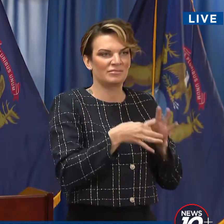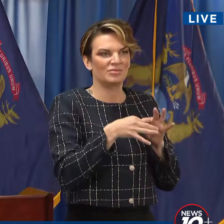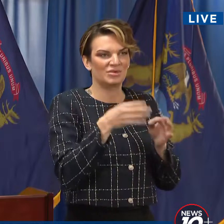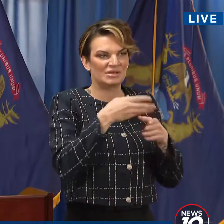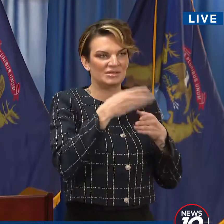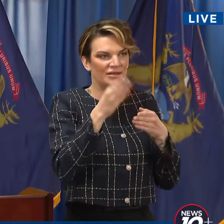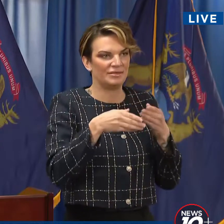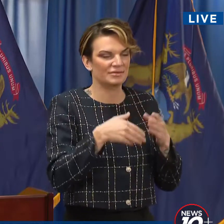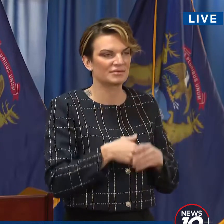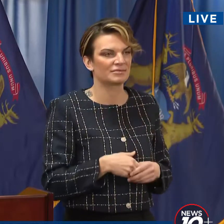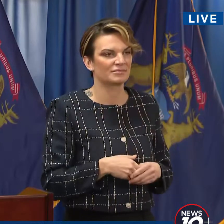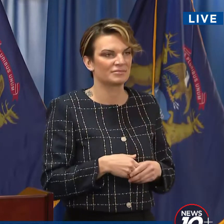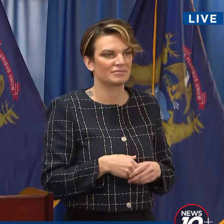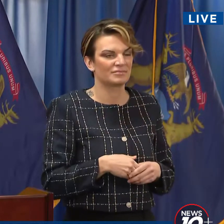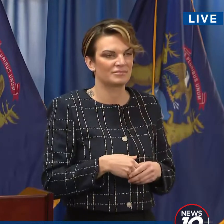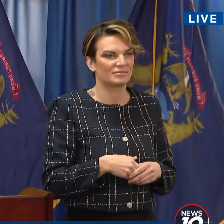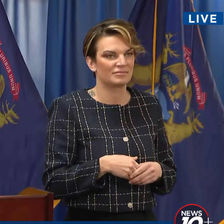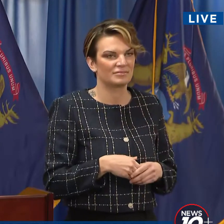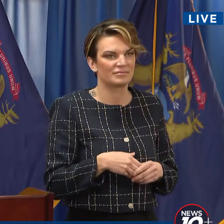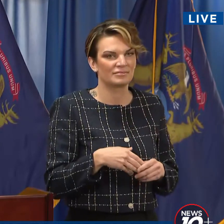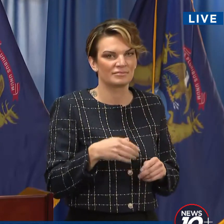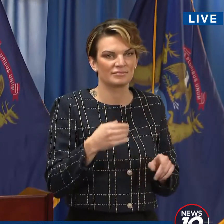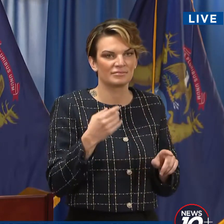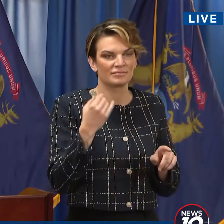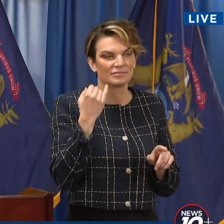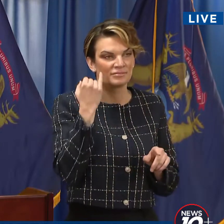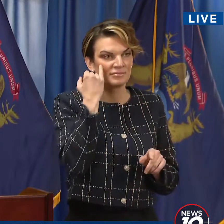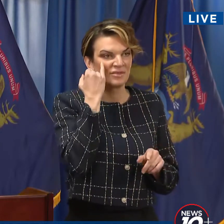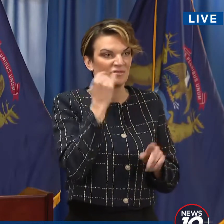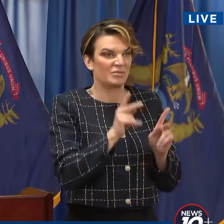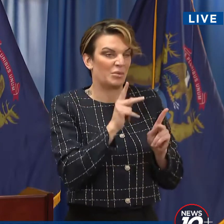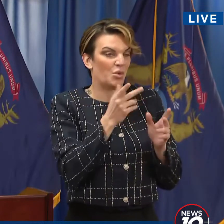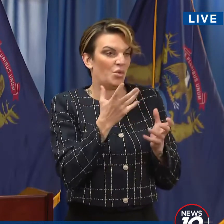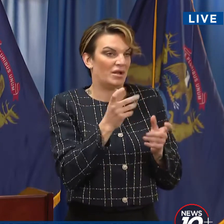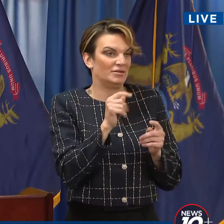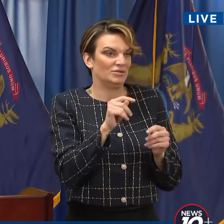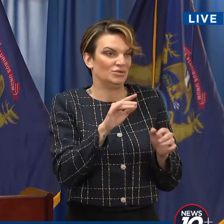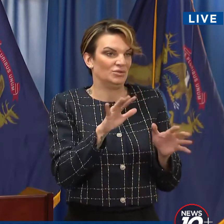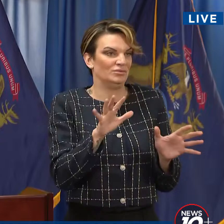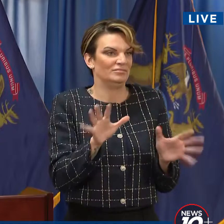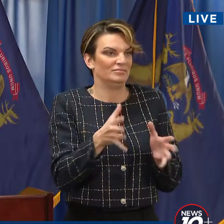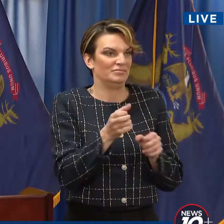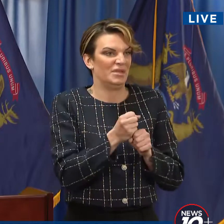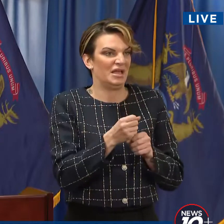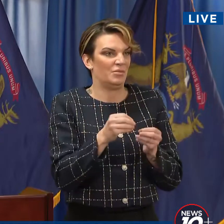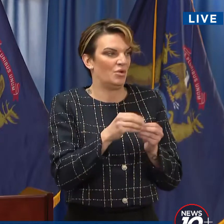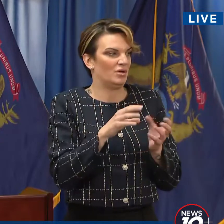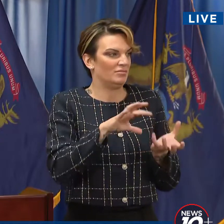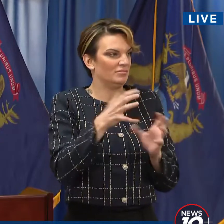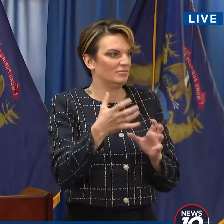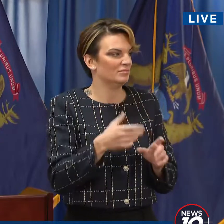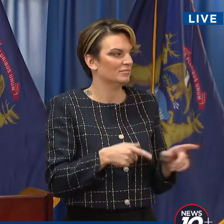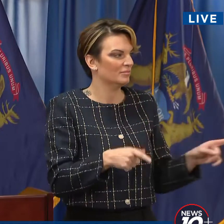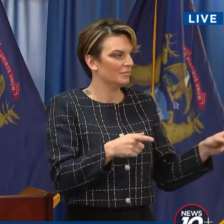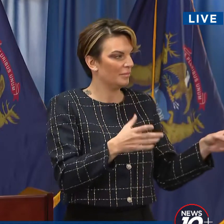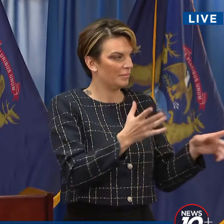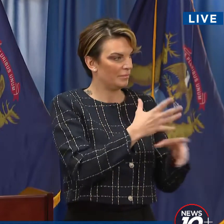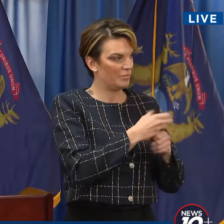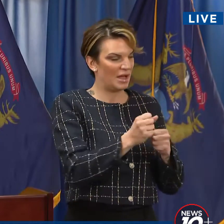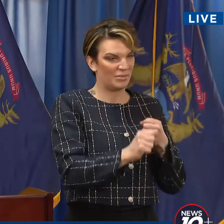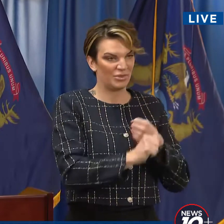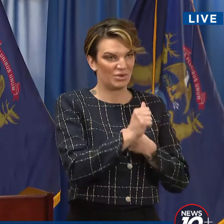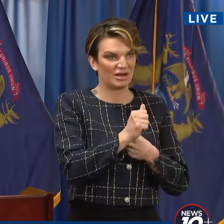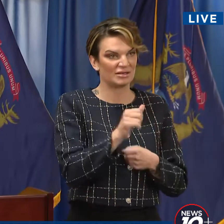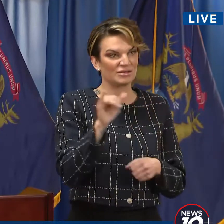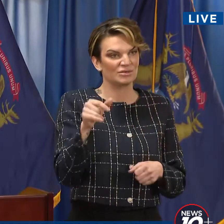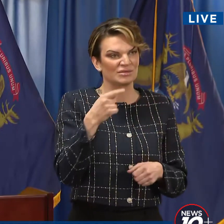If those who were behind the video wanted to fan those flames anymore. And on the Yeah. bomb threats, can you elaborate on